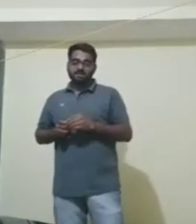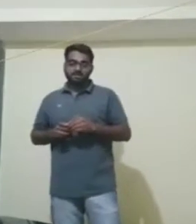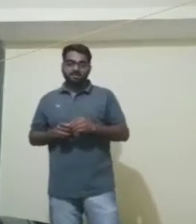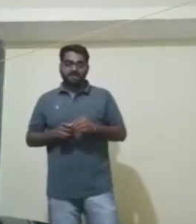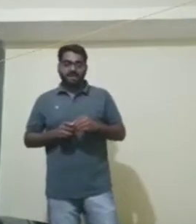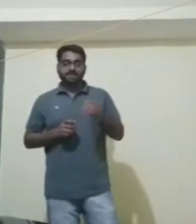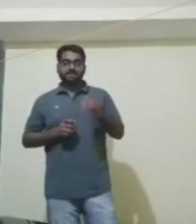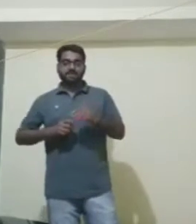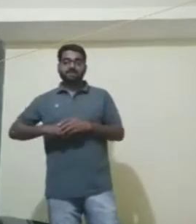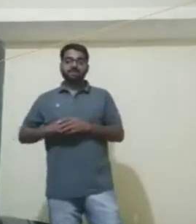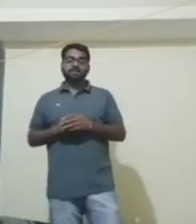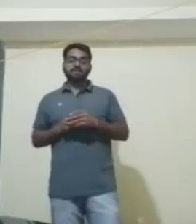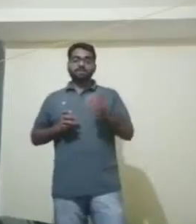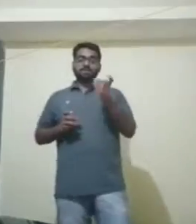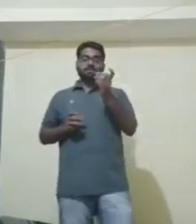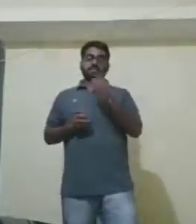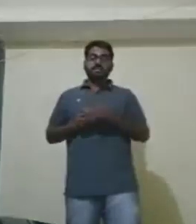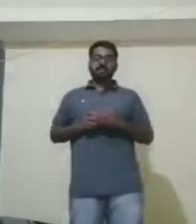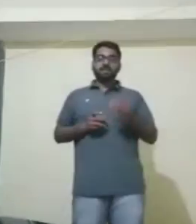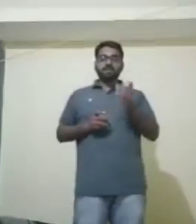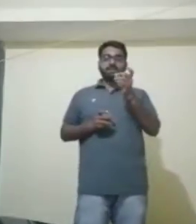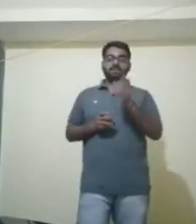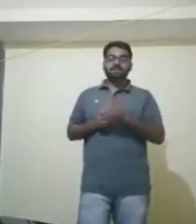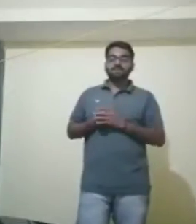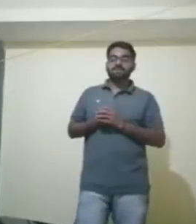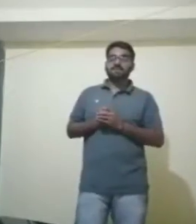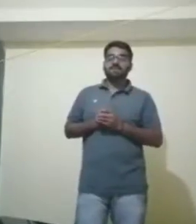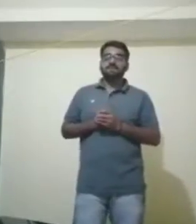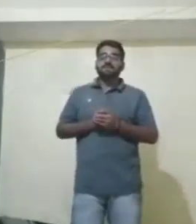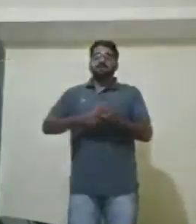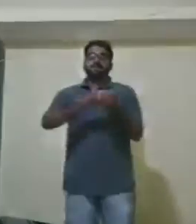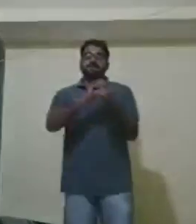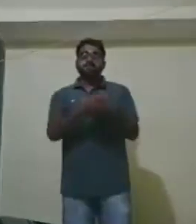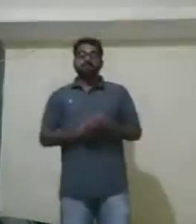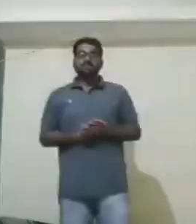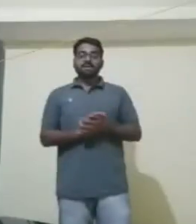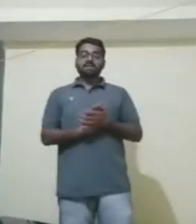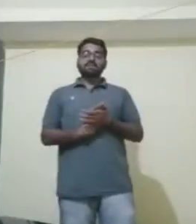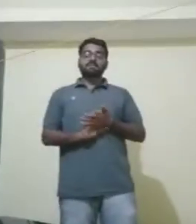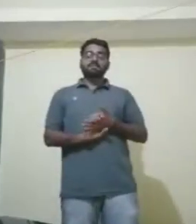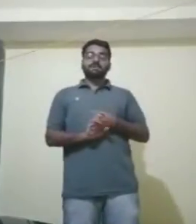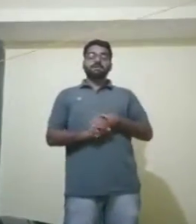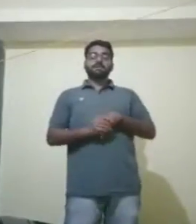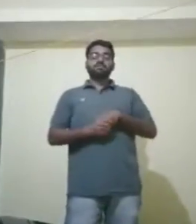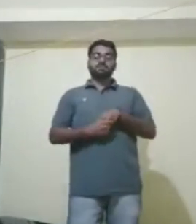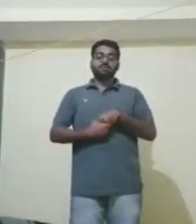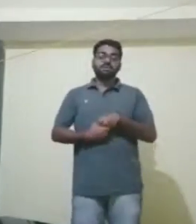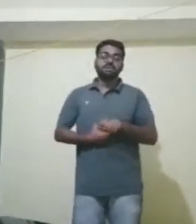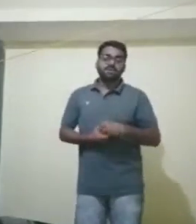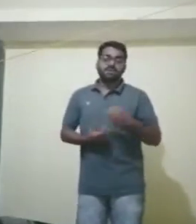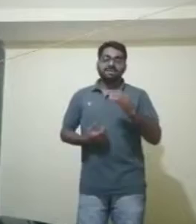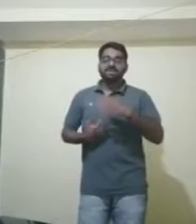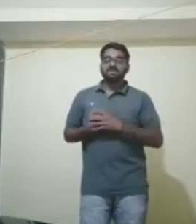our character of character in the string. So there are trim method are used. In trim